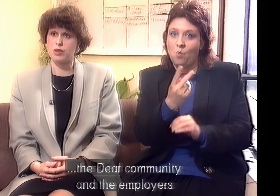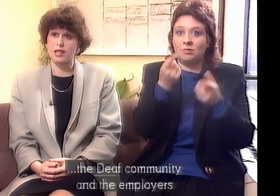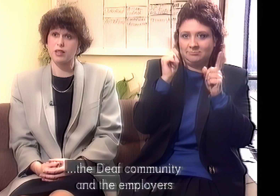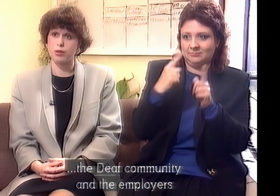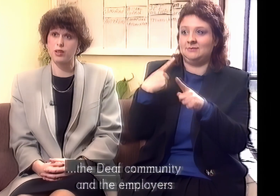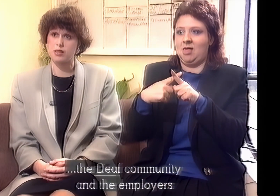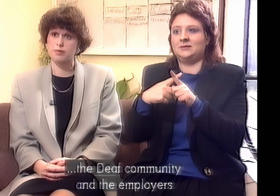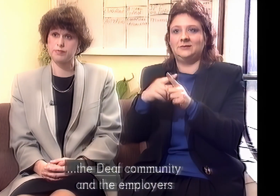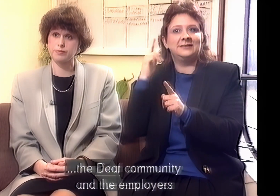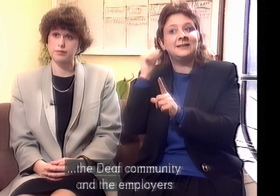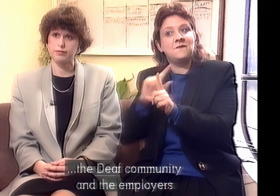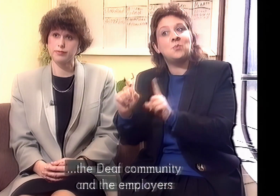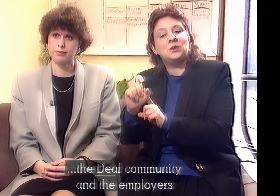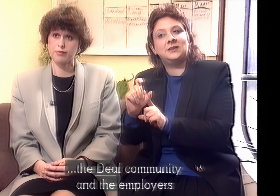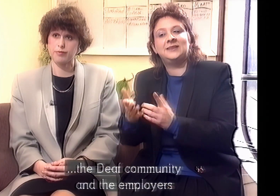and the employers.